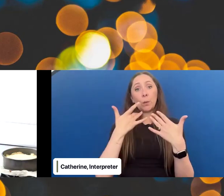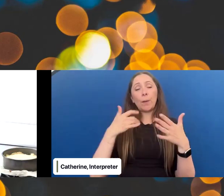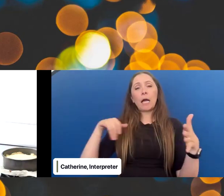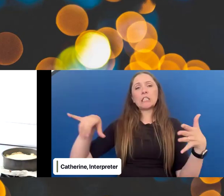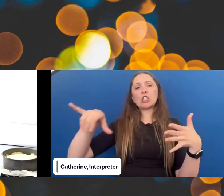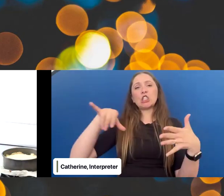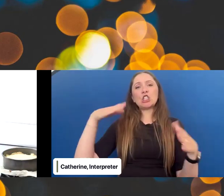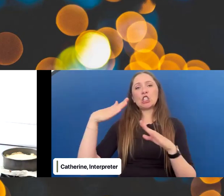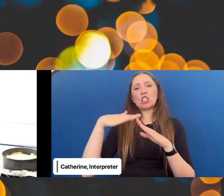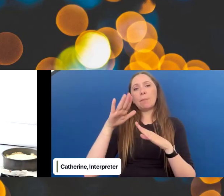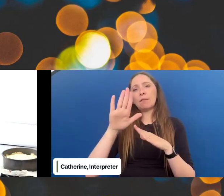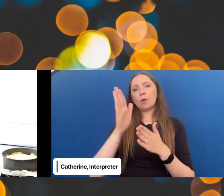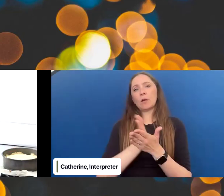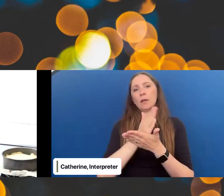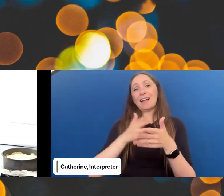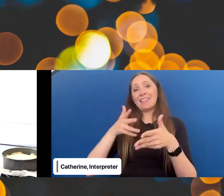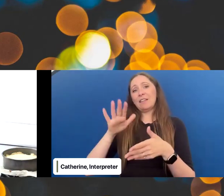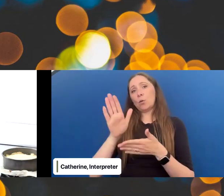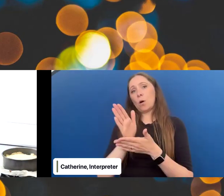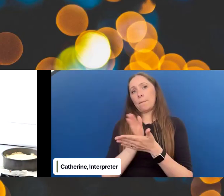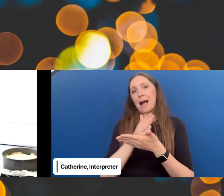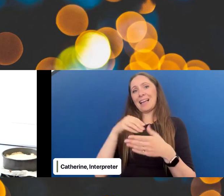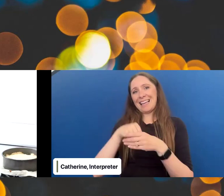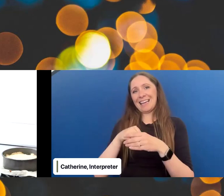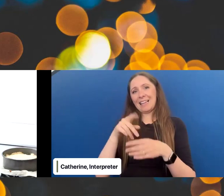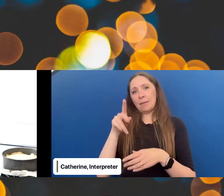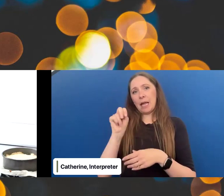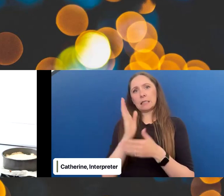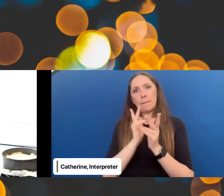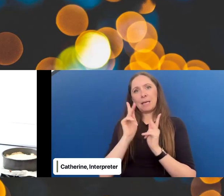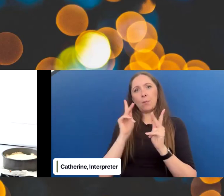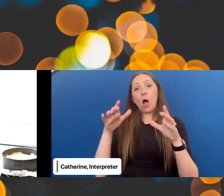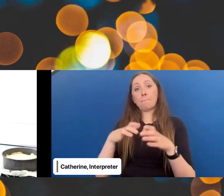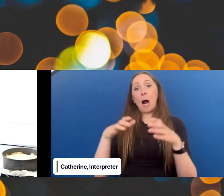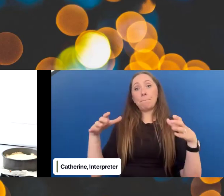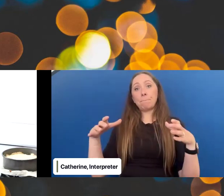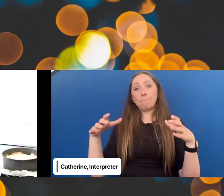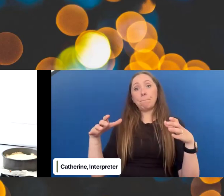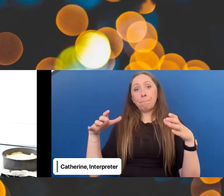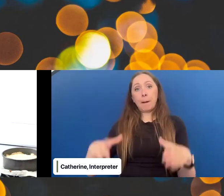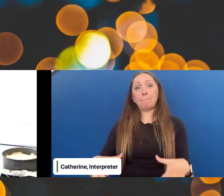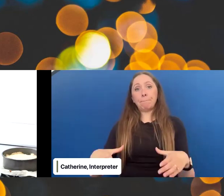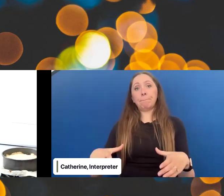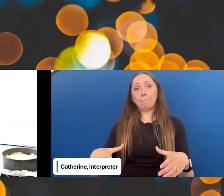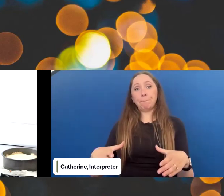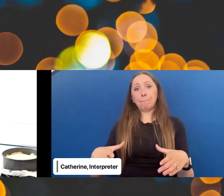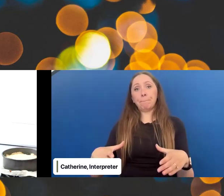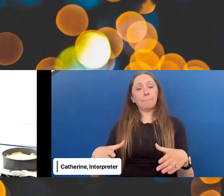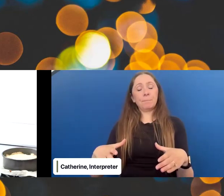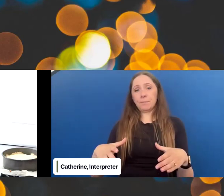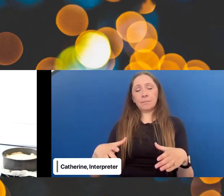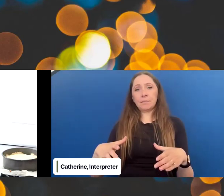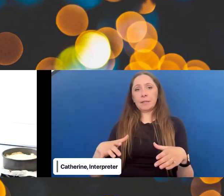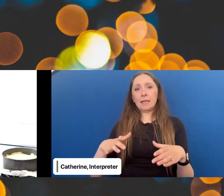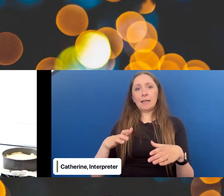important, leave your cake in the spring pan. Don't remove the spring pan. I know some people remove the spring pan around the cake once it cools